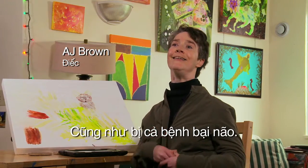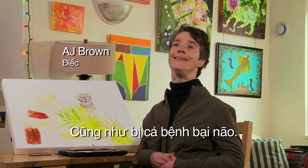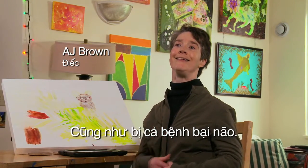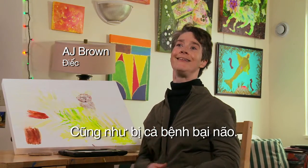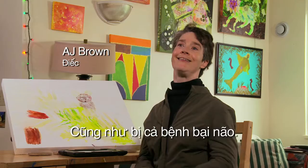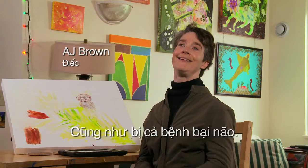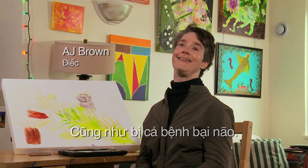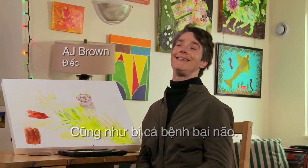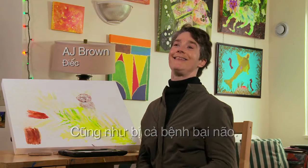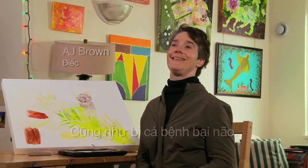palsy.